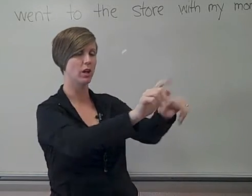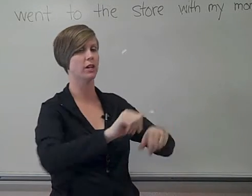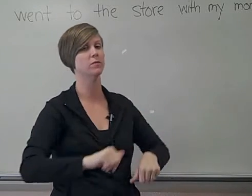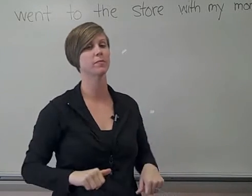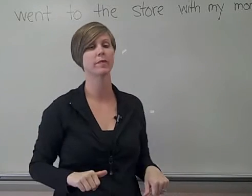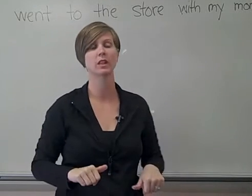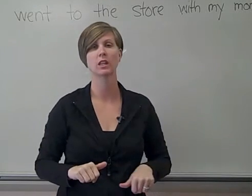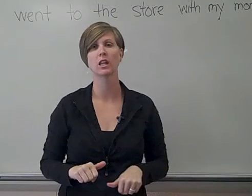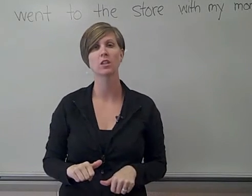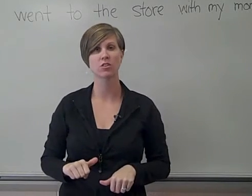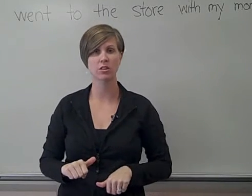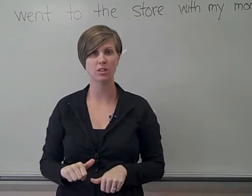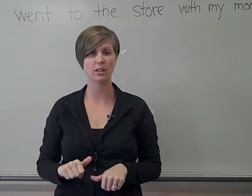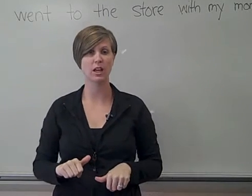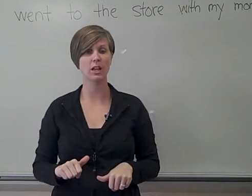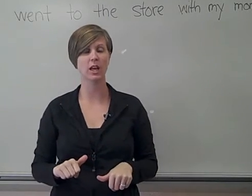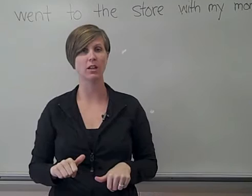Okay, so I'll sign that again.